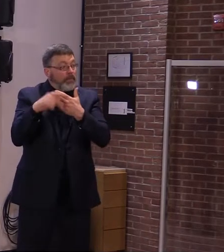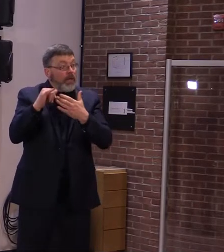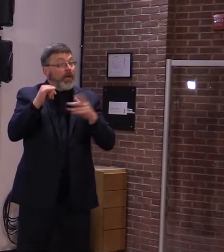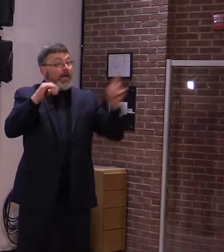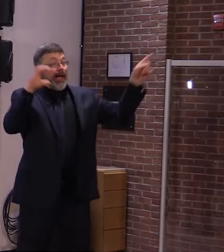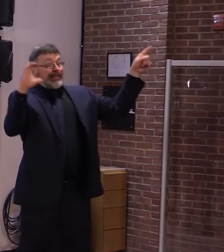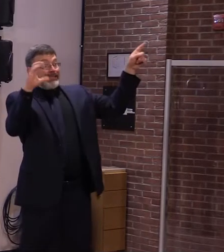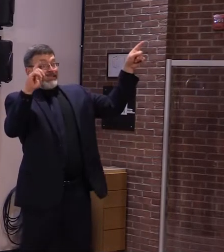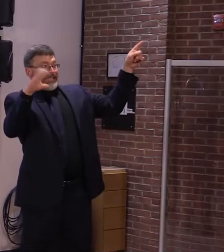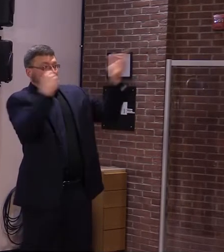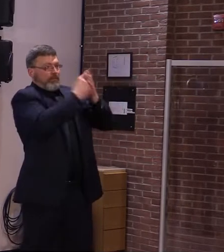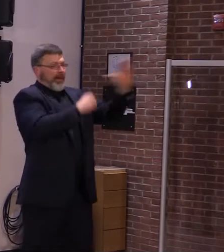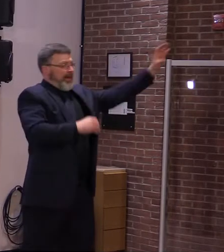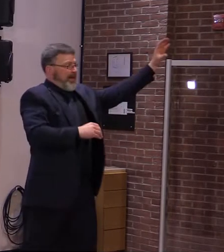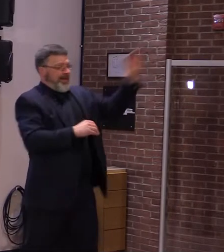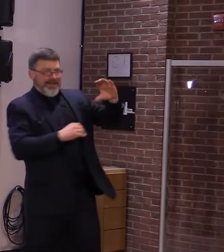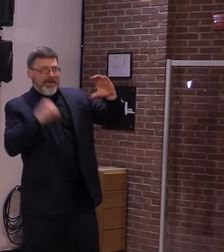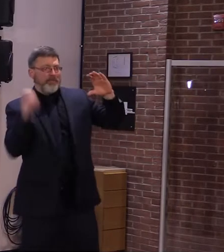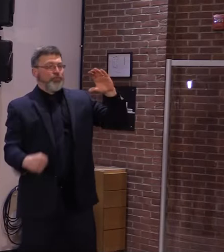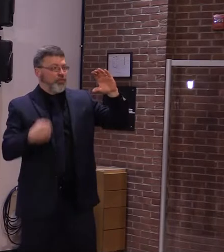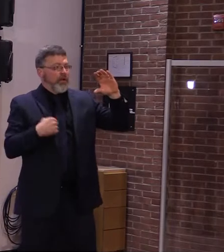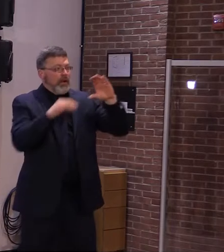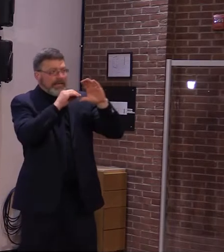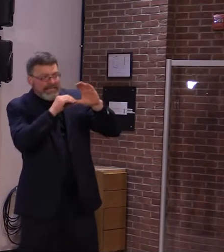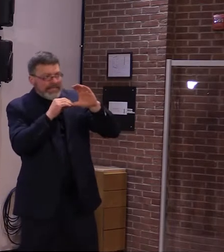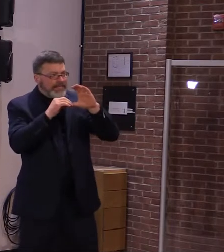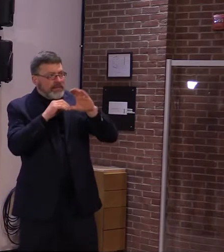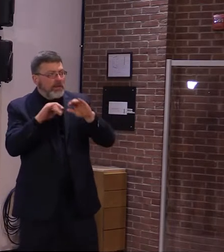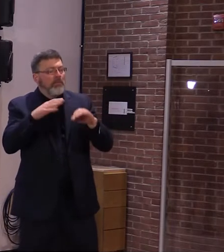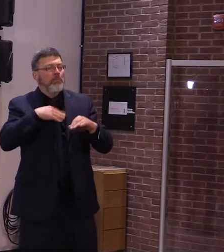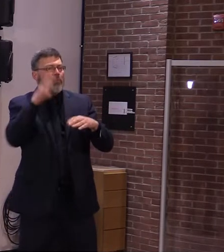still being organized, and we'll have updates on it in the coming weeks.